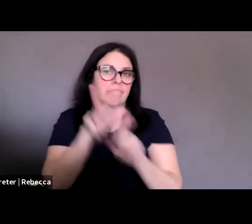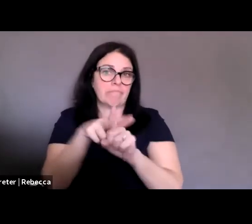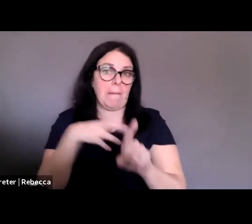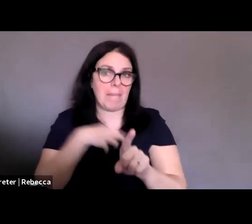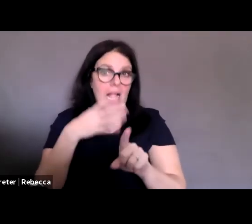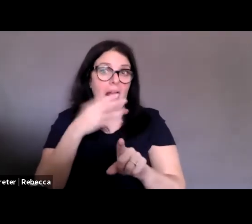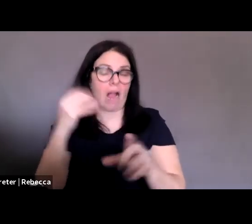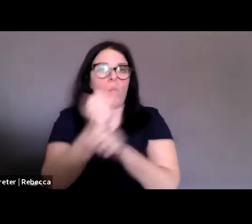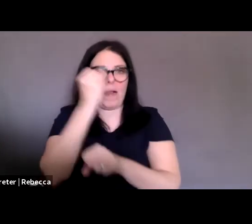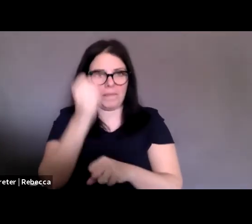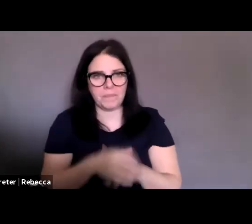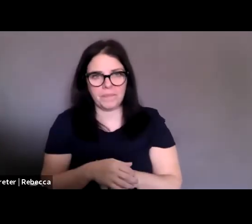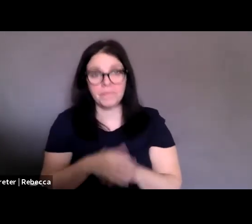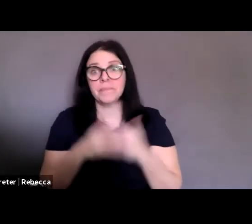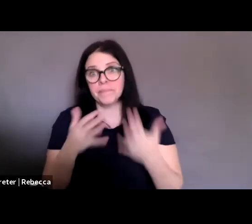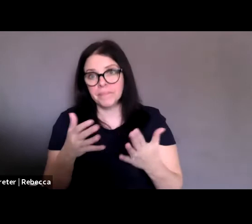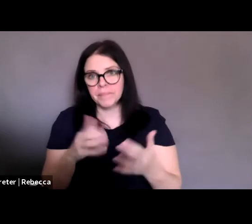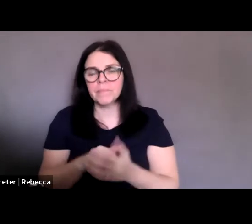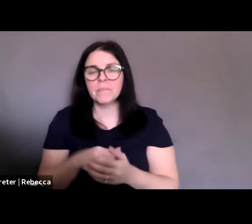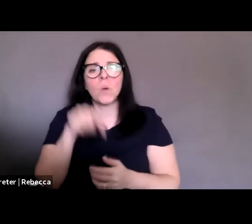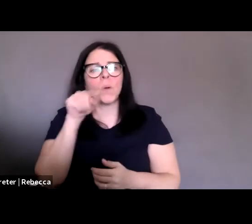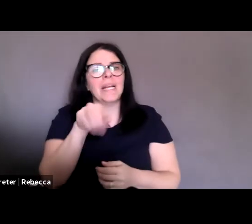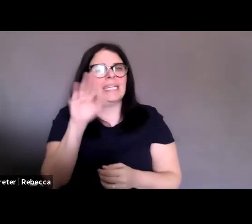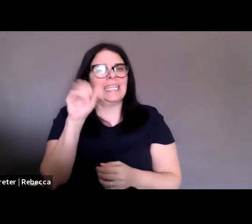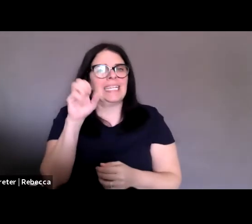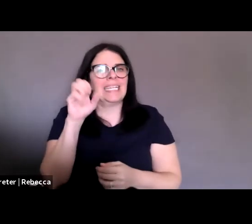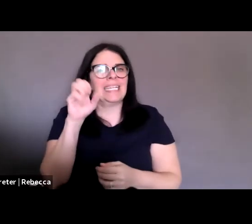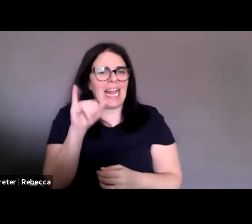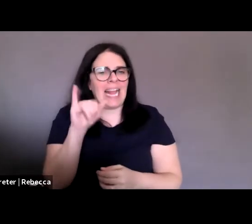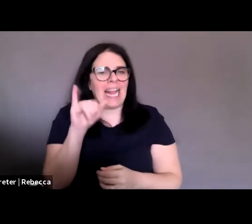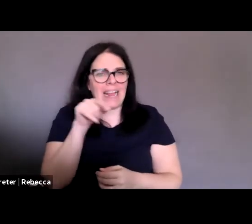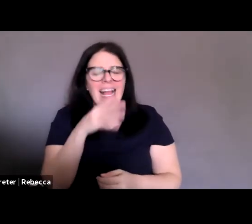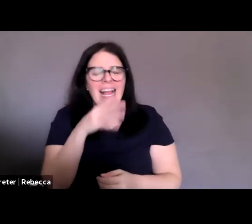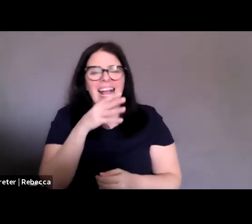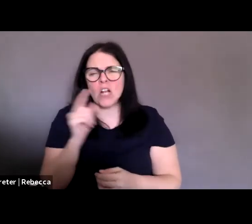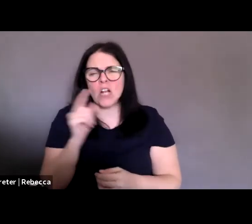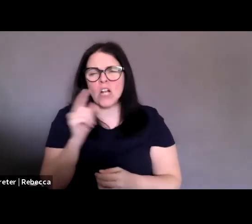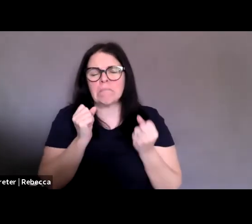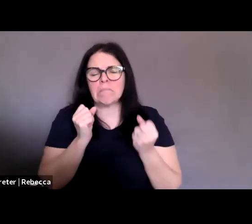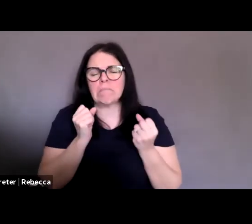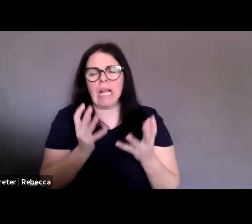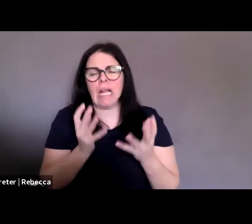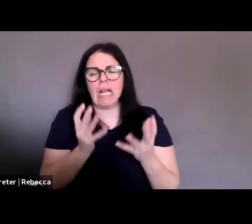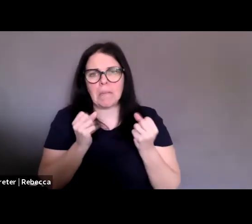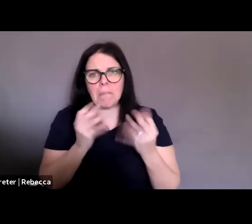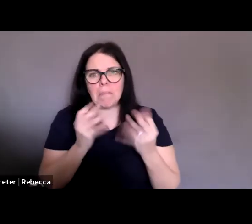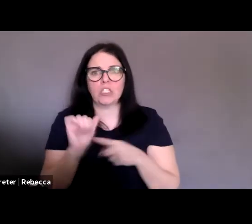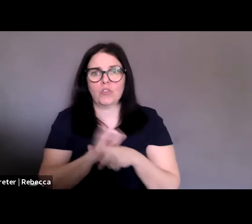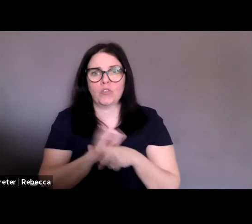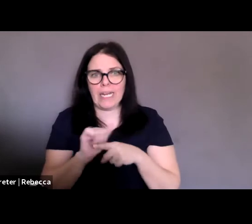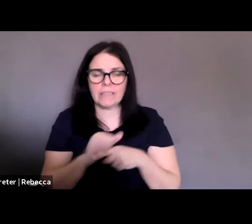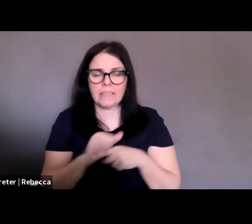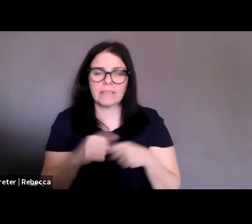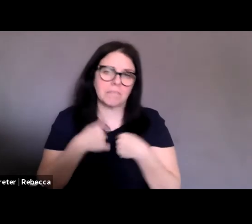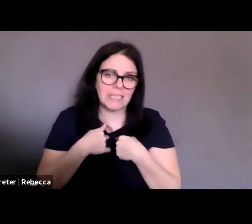Okay, so as a result of cases like this and numerous trainings that I and others were doing, trainings of judges,